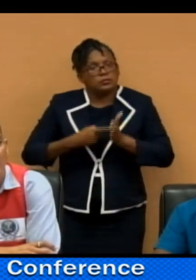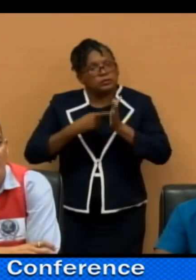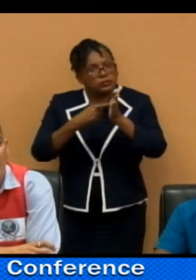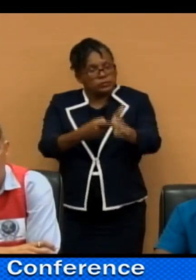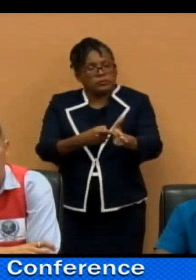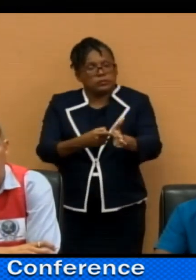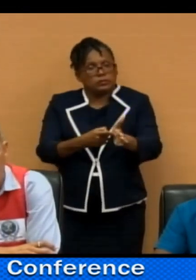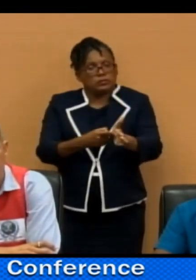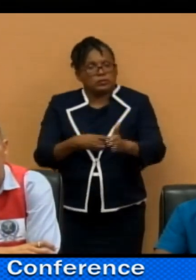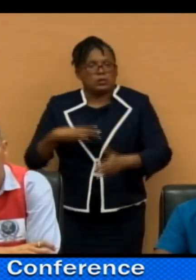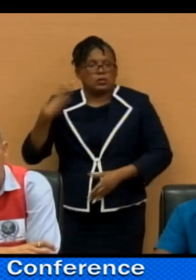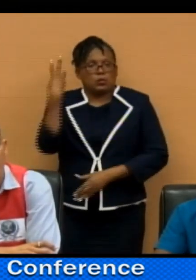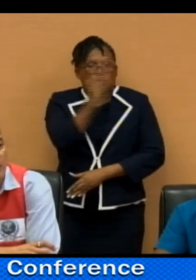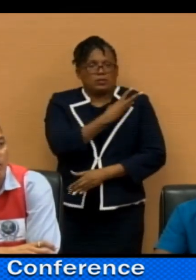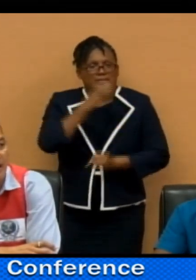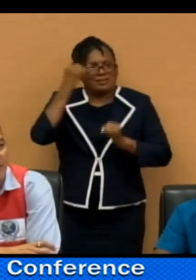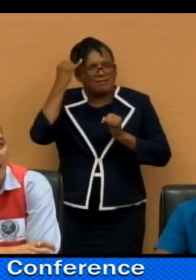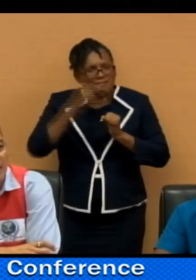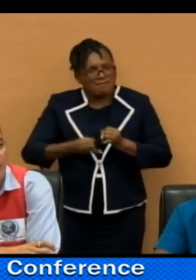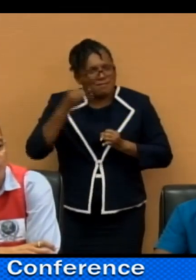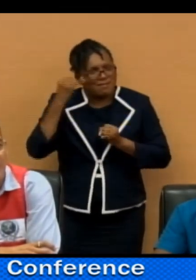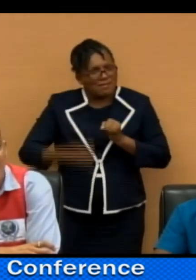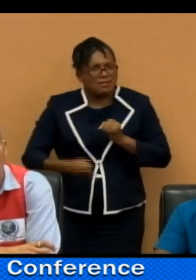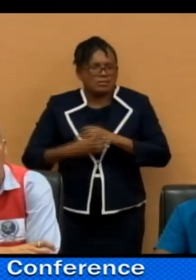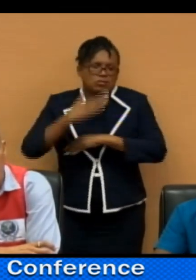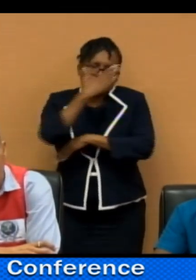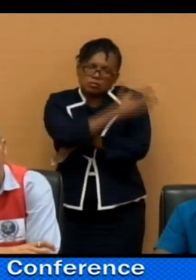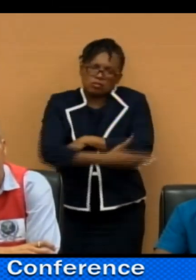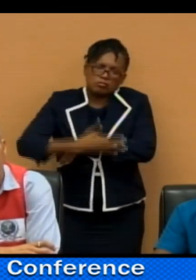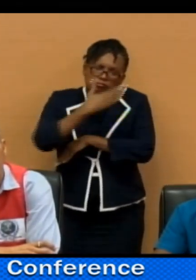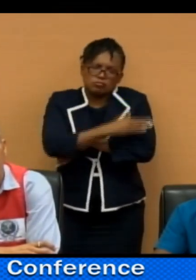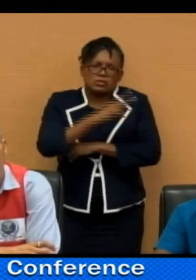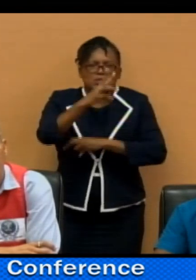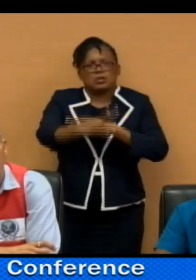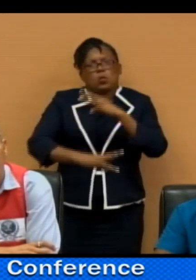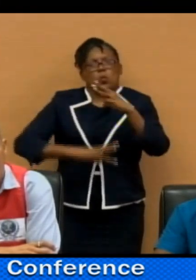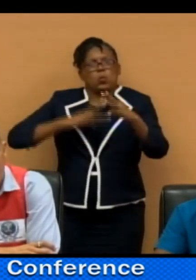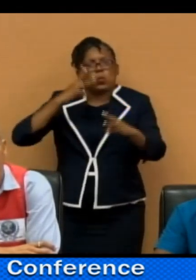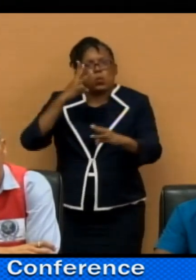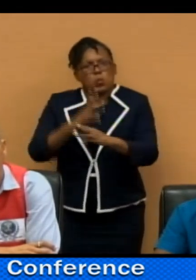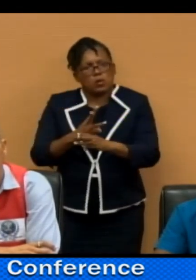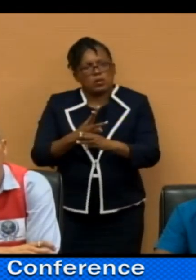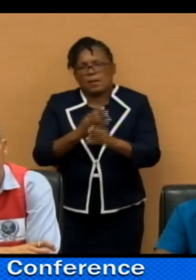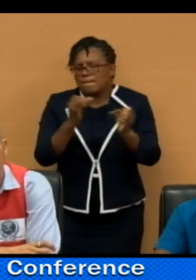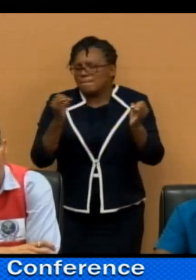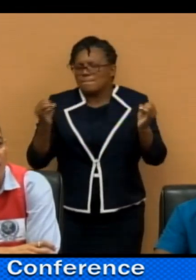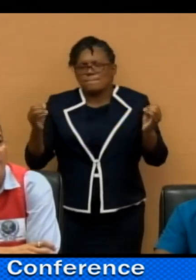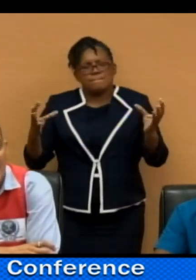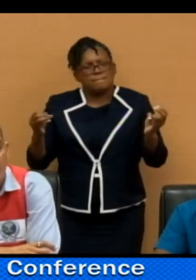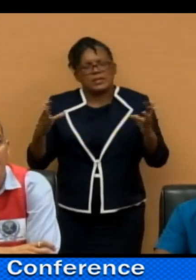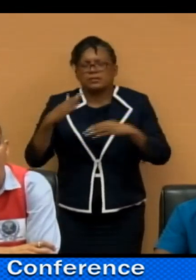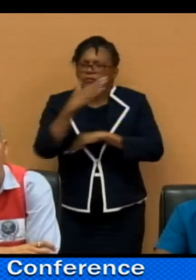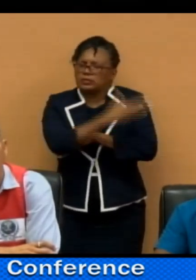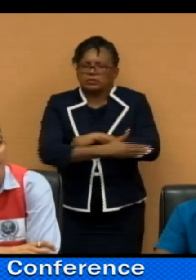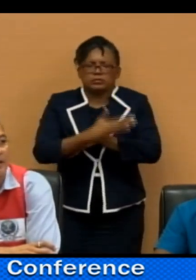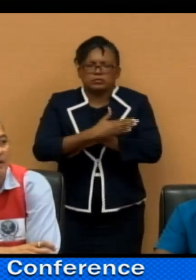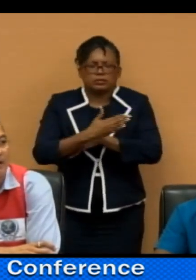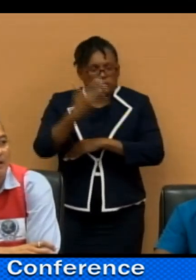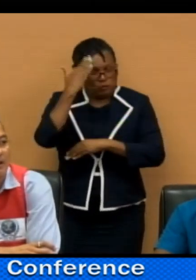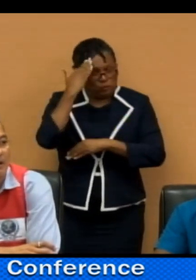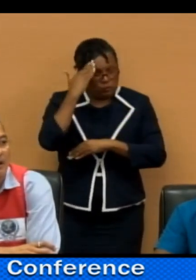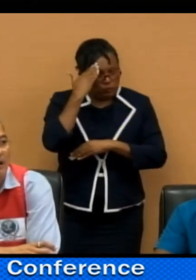we are the last country, one of the last countries in the world many of the other countries that you are very familiar